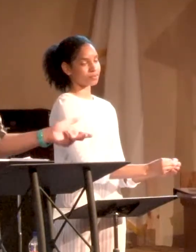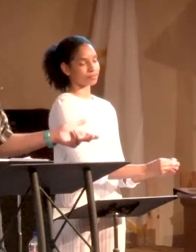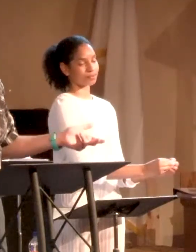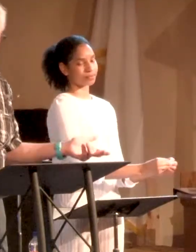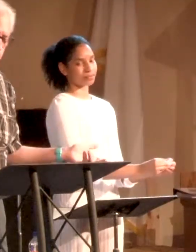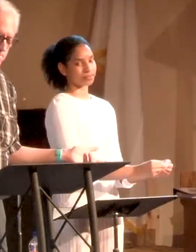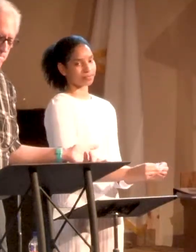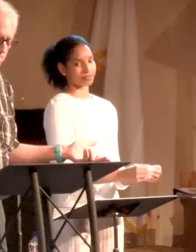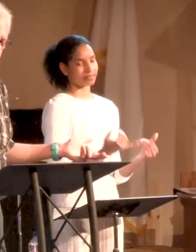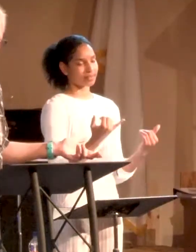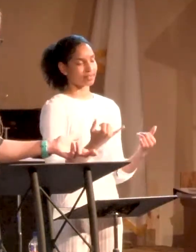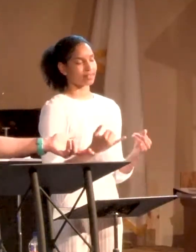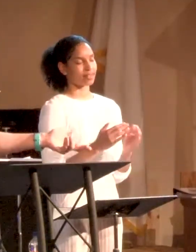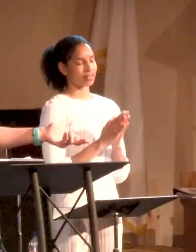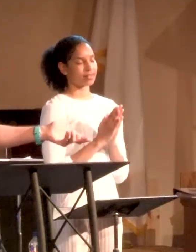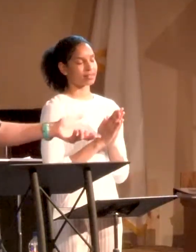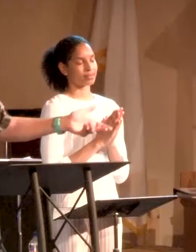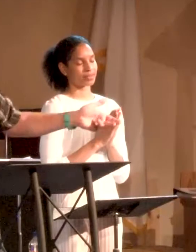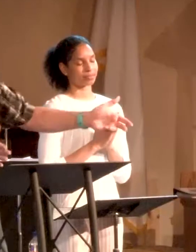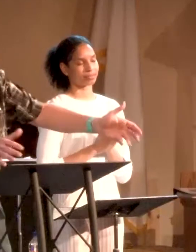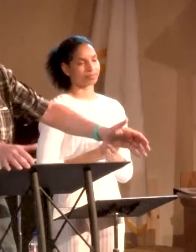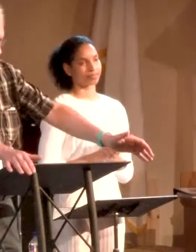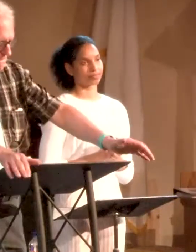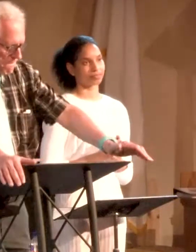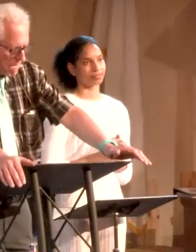Let's pray.